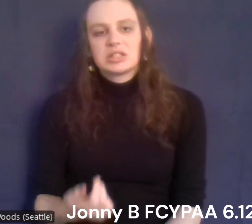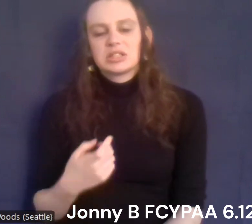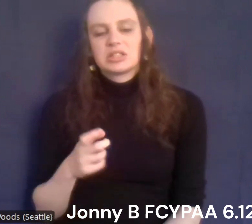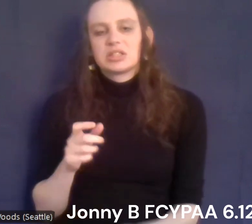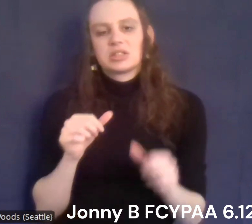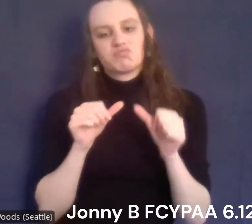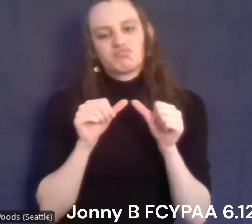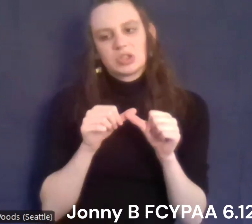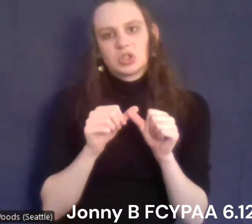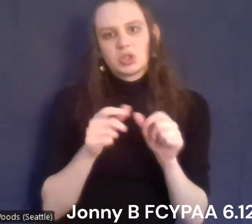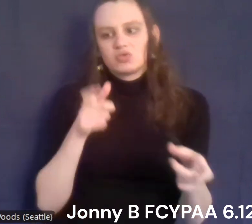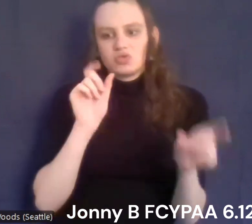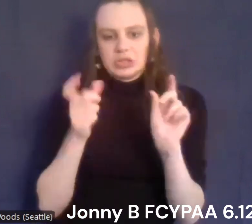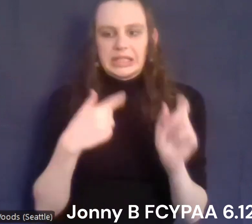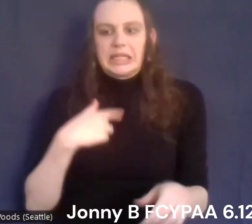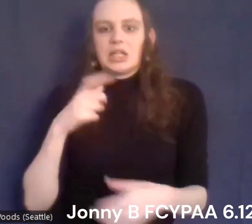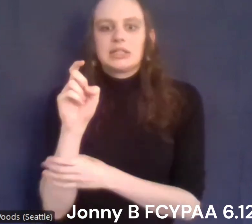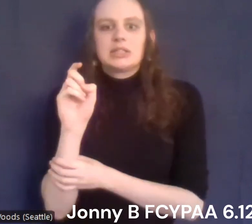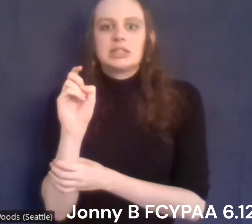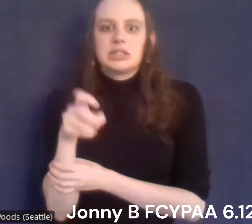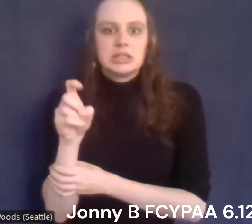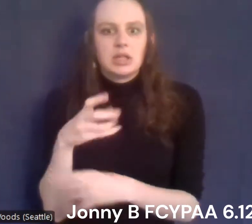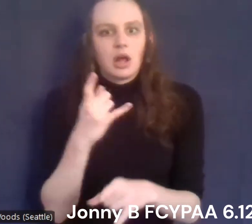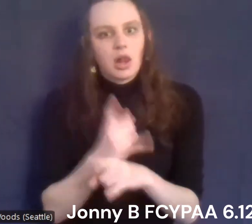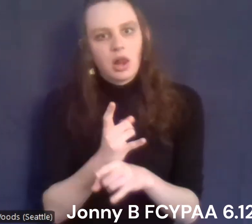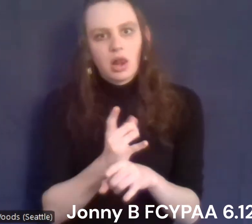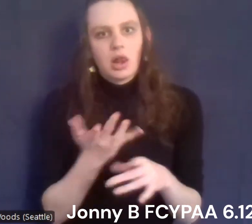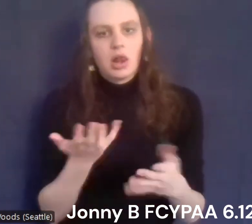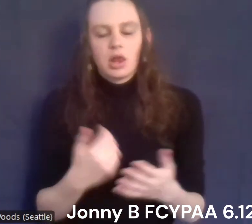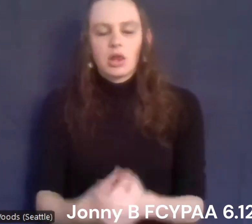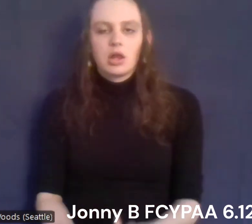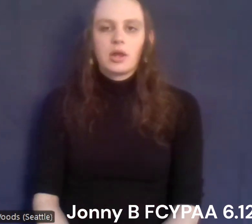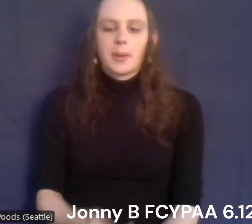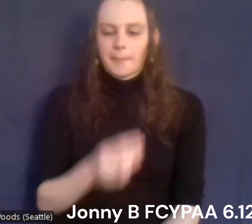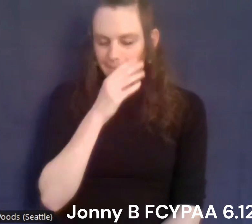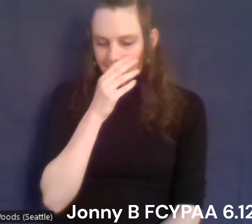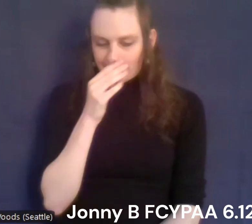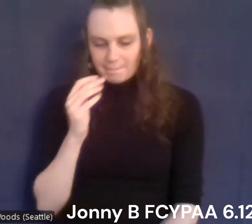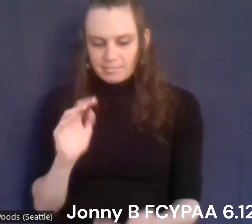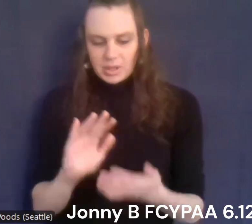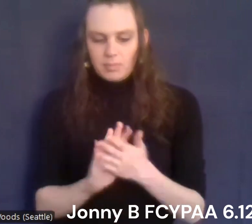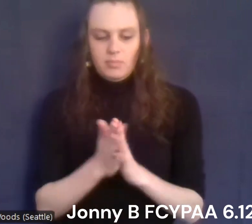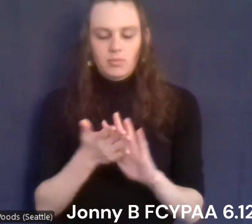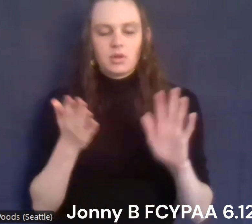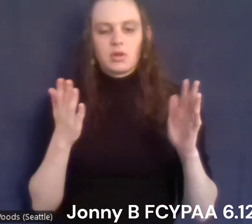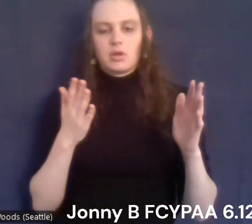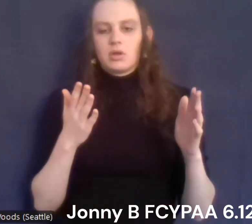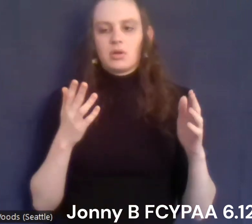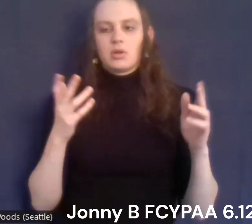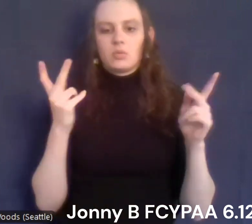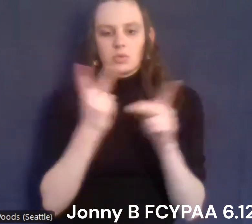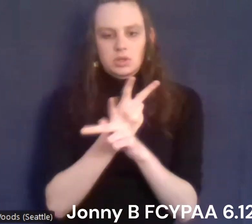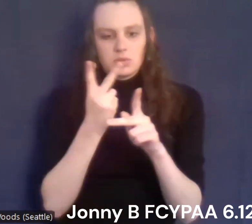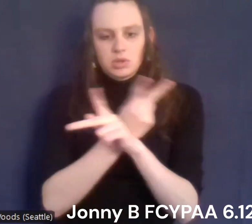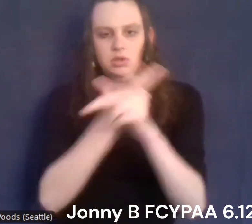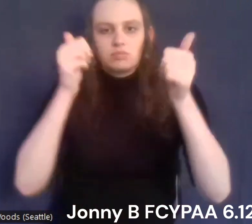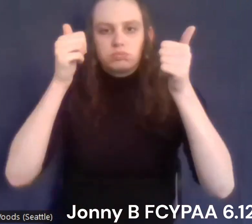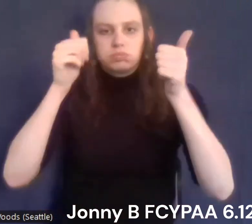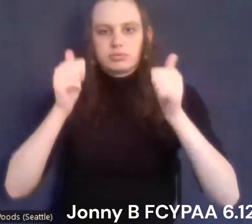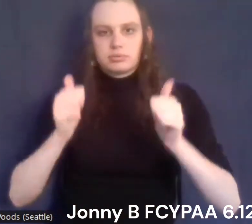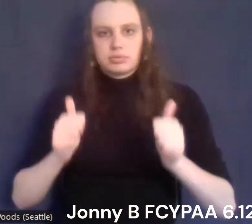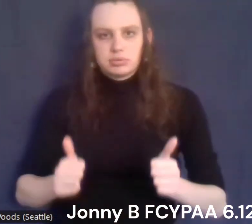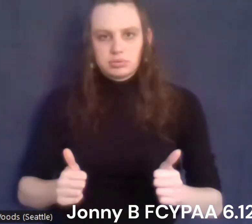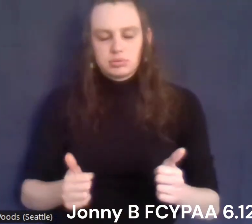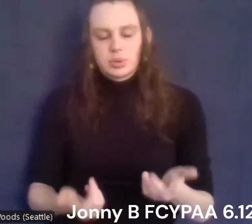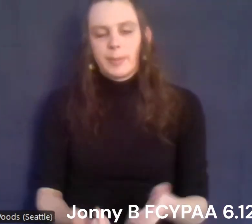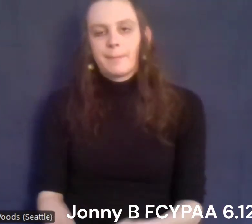because like I needed it at this point. Like it was the snowball, it became an avalanche. And um like I